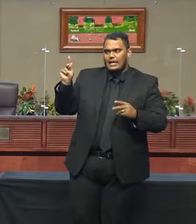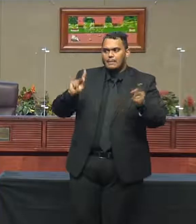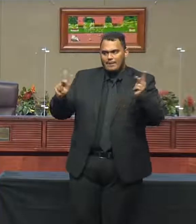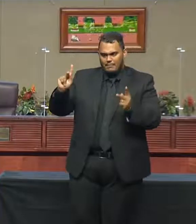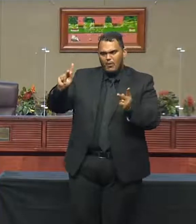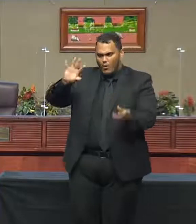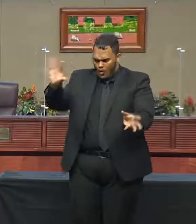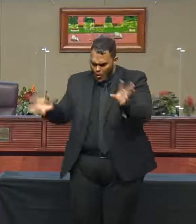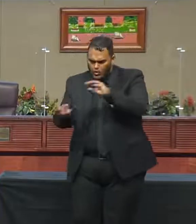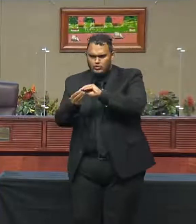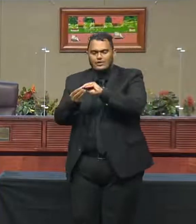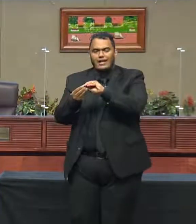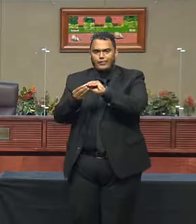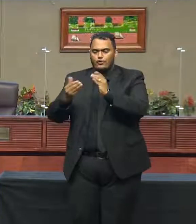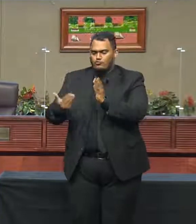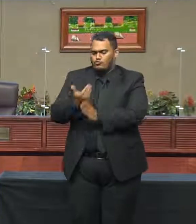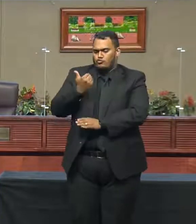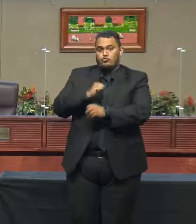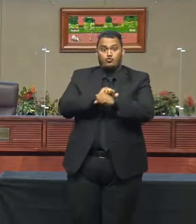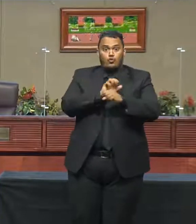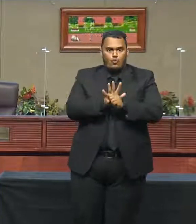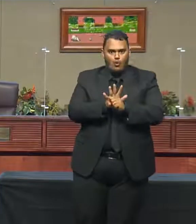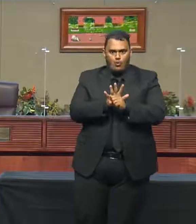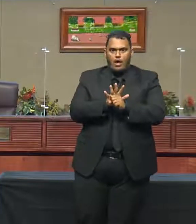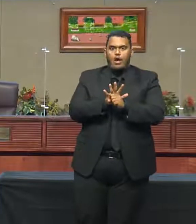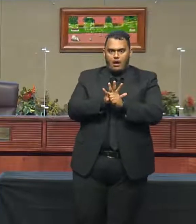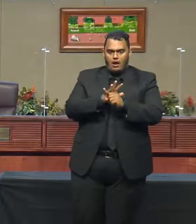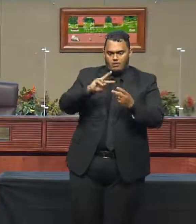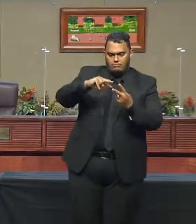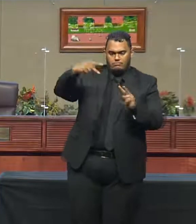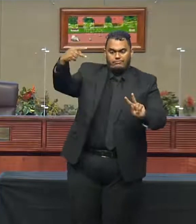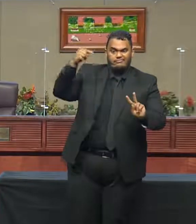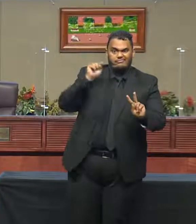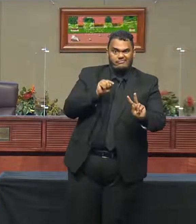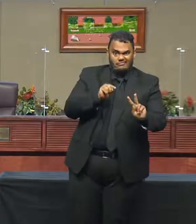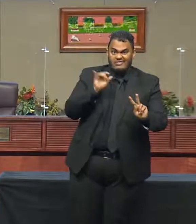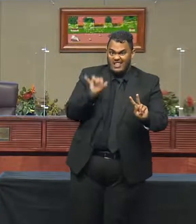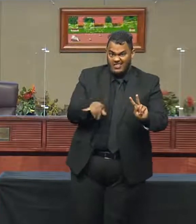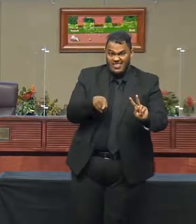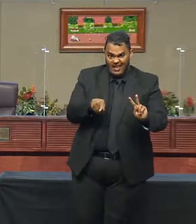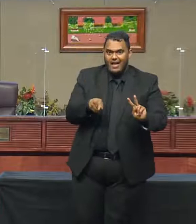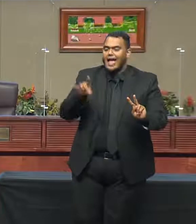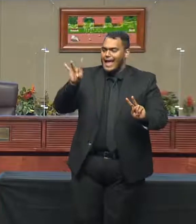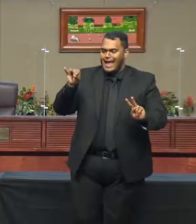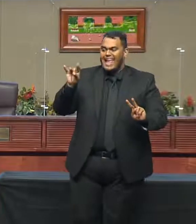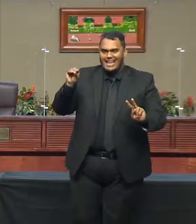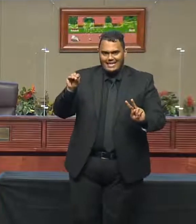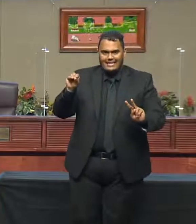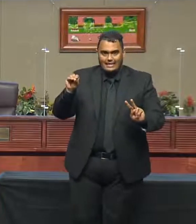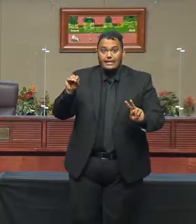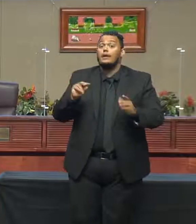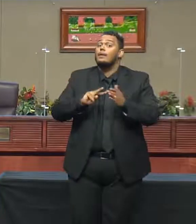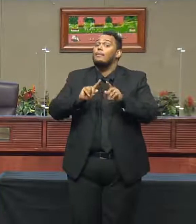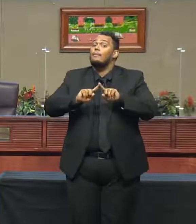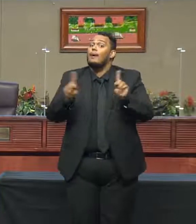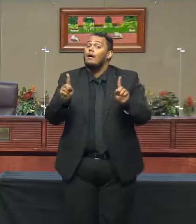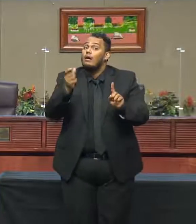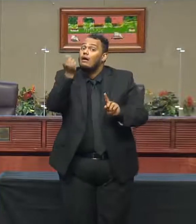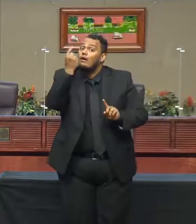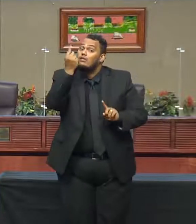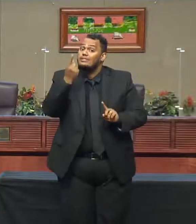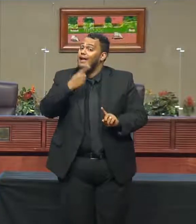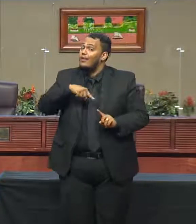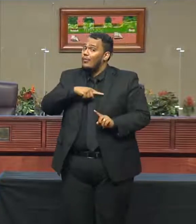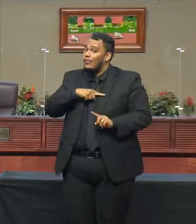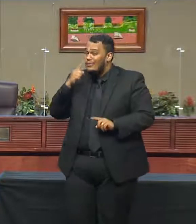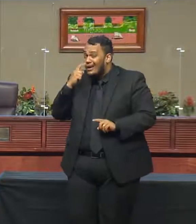have explained to you before, but we also have said that those numbers are in reality higher than we are